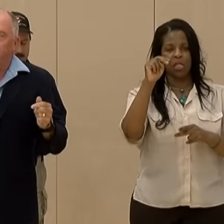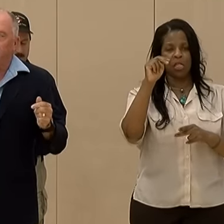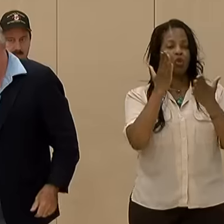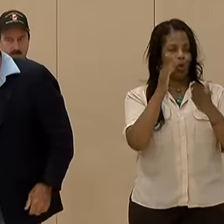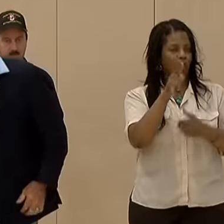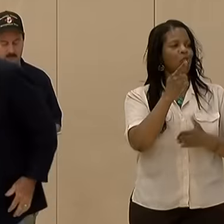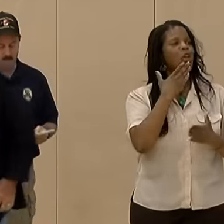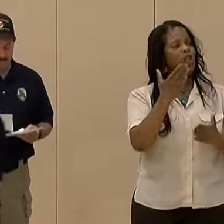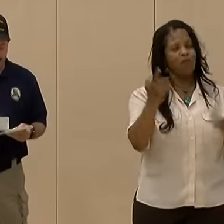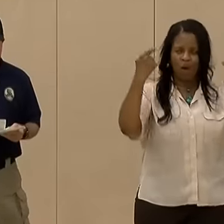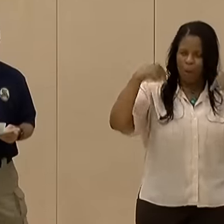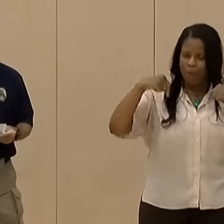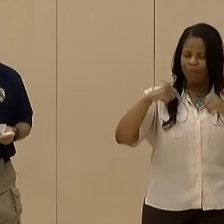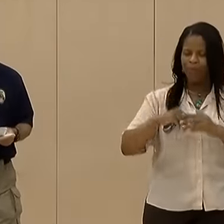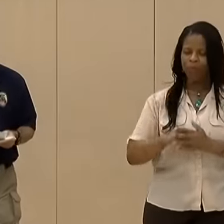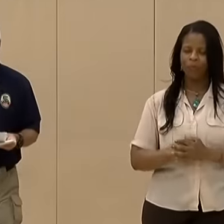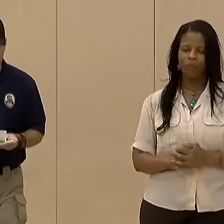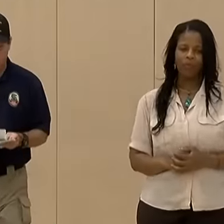here.